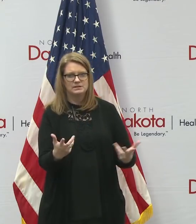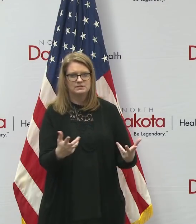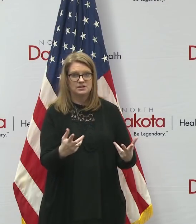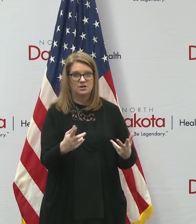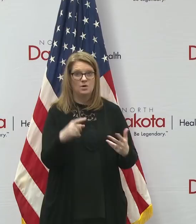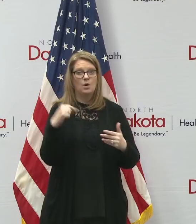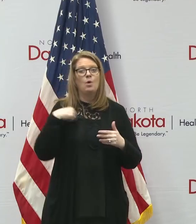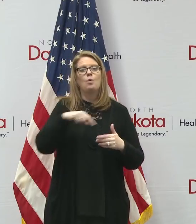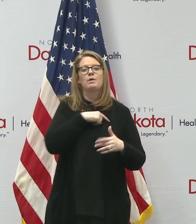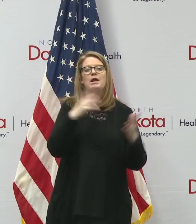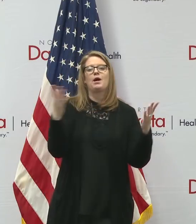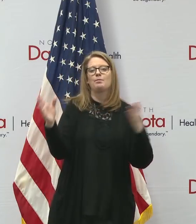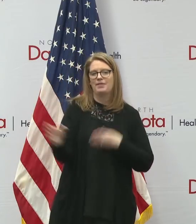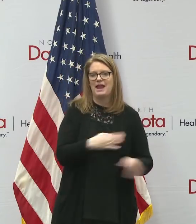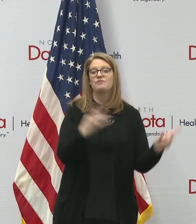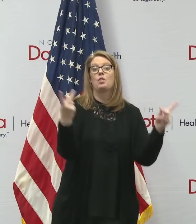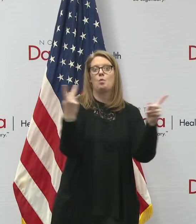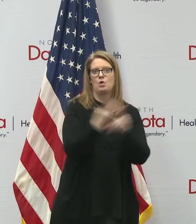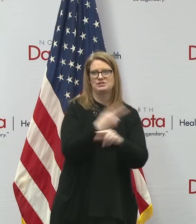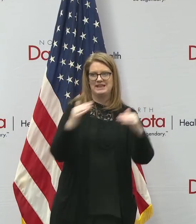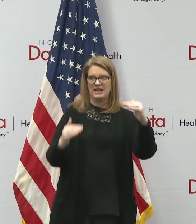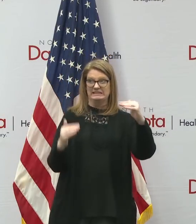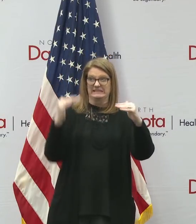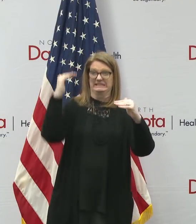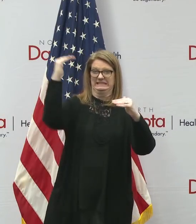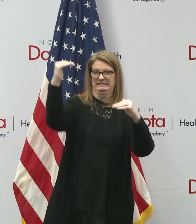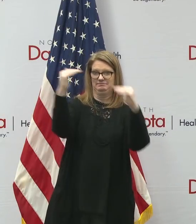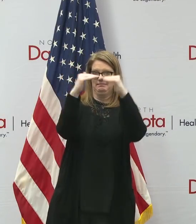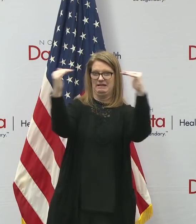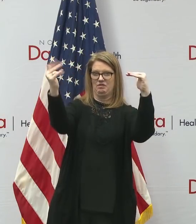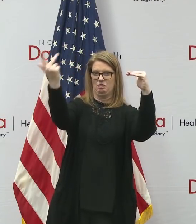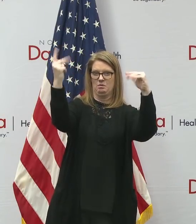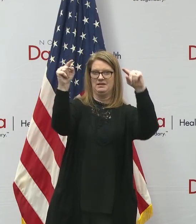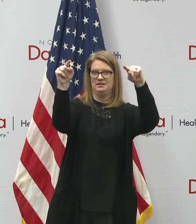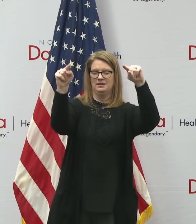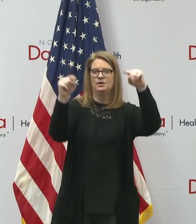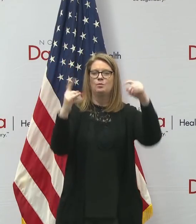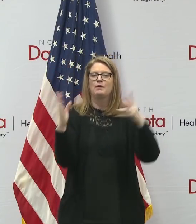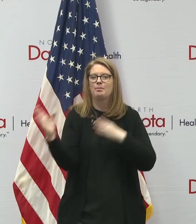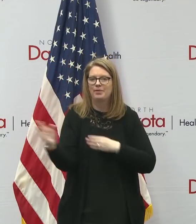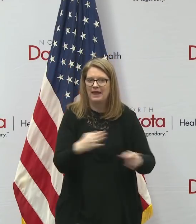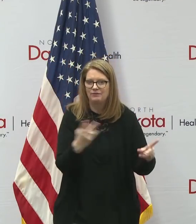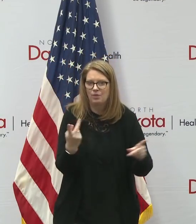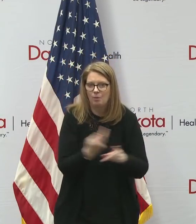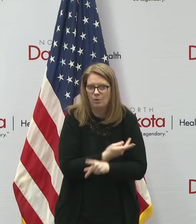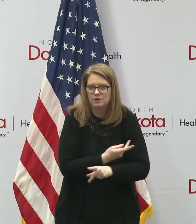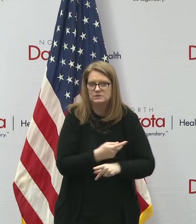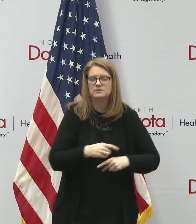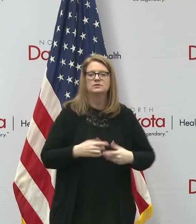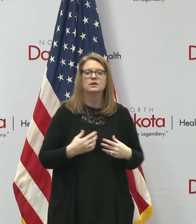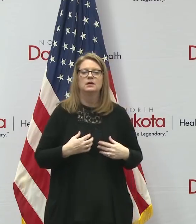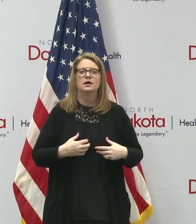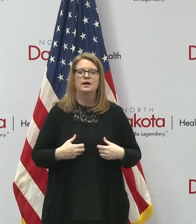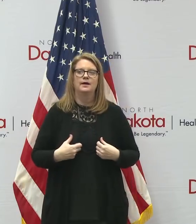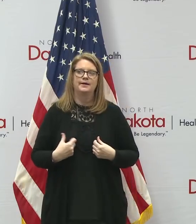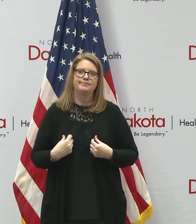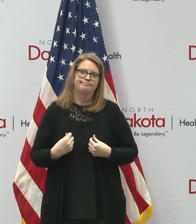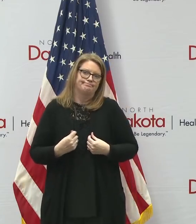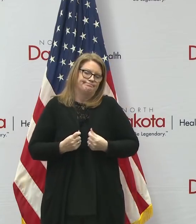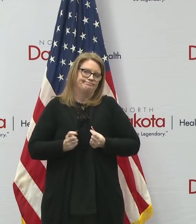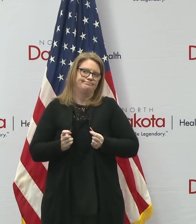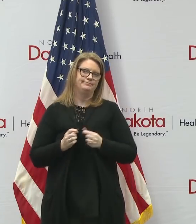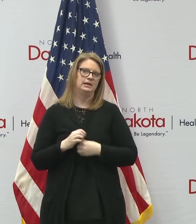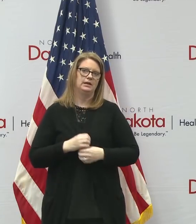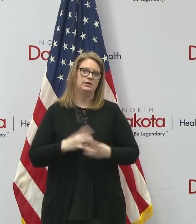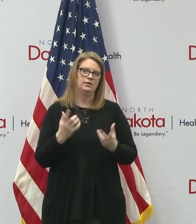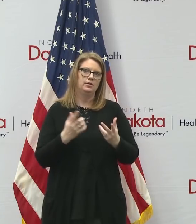worst case scenario. So there's a better chance we'll need some